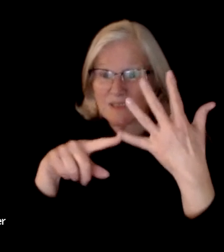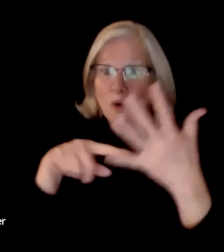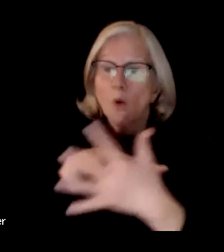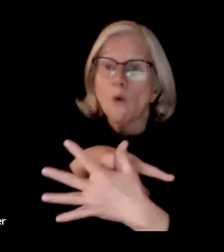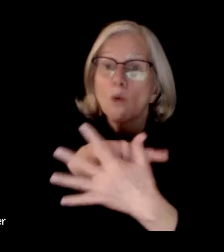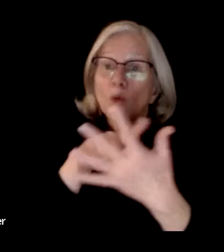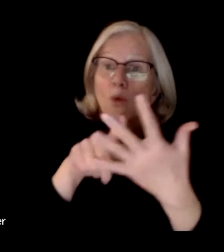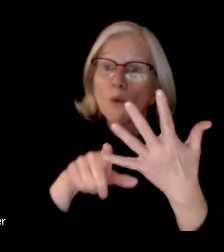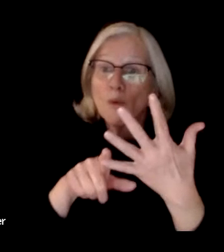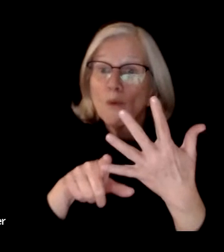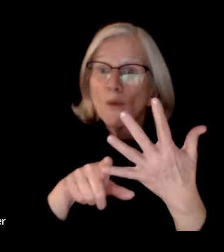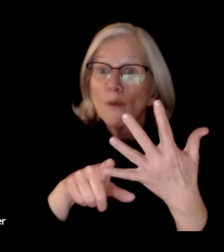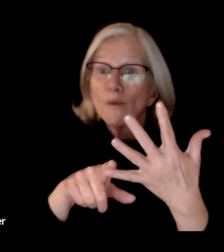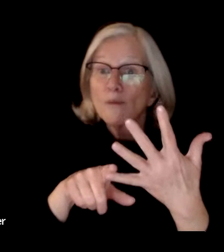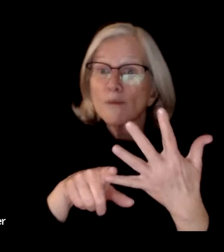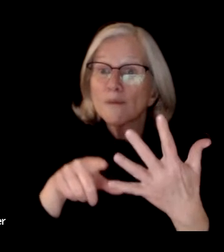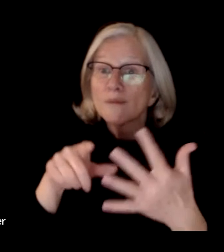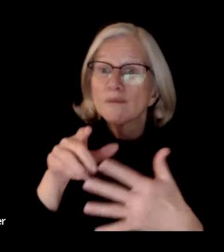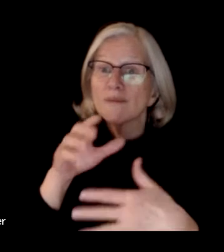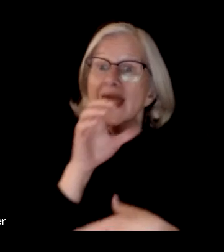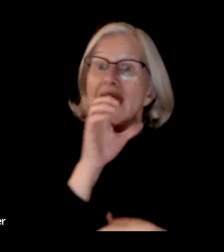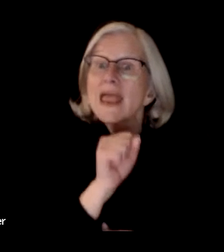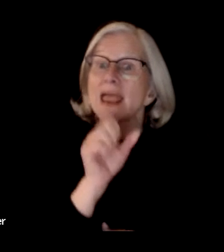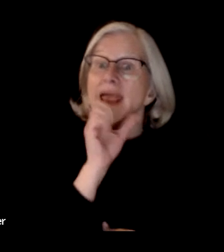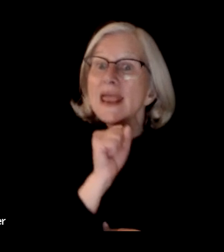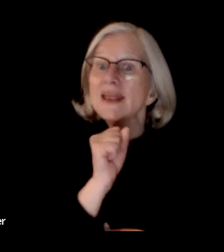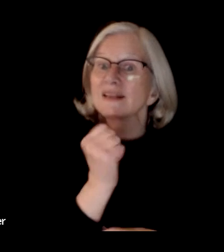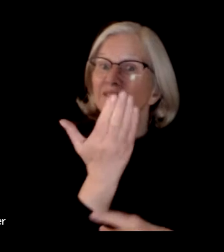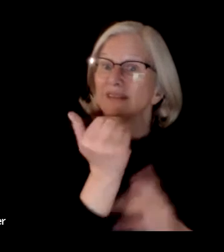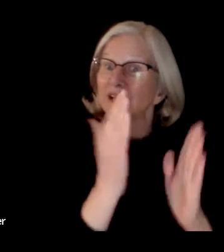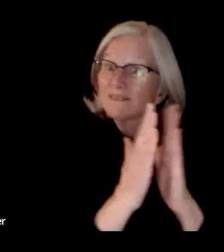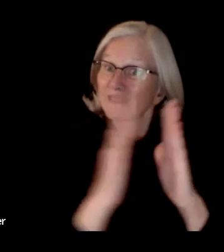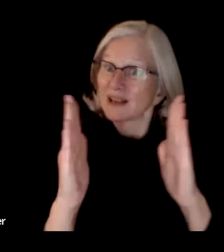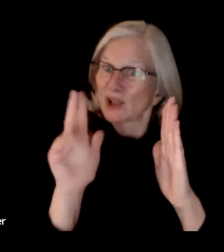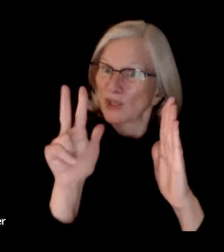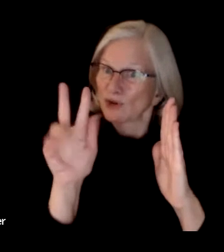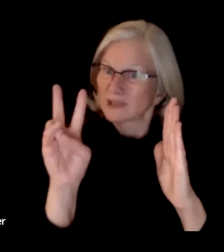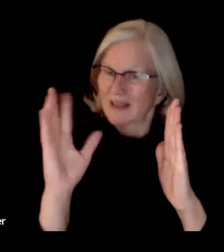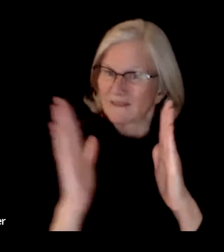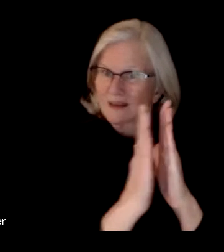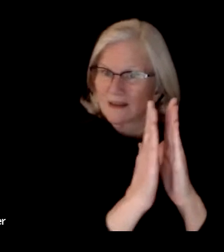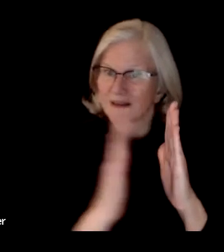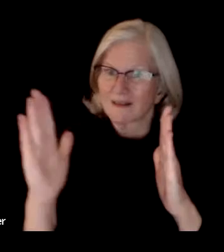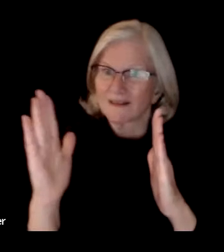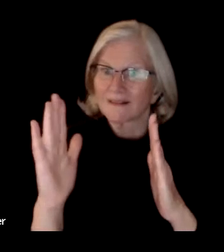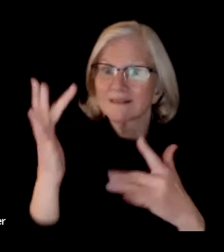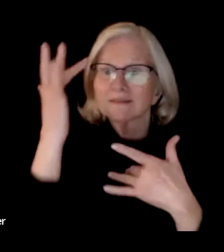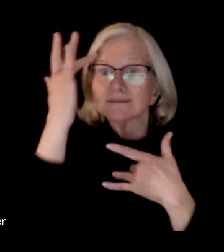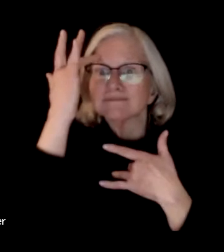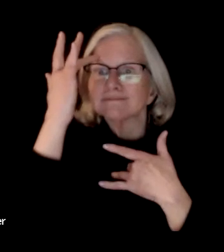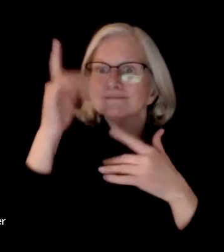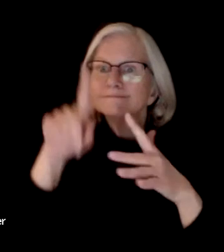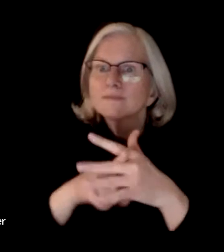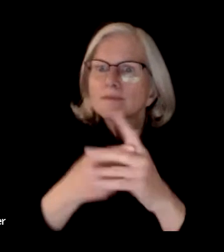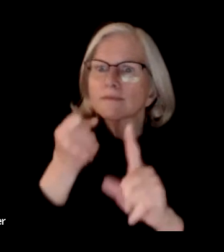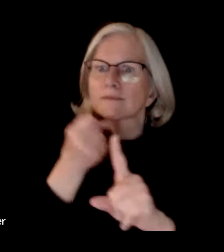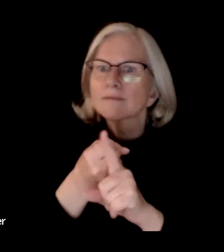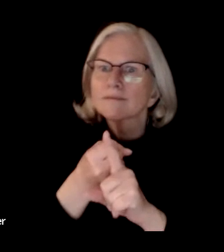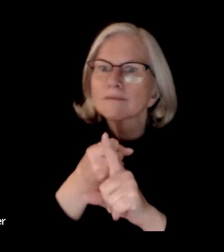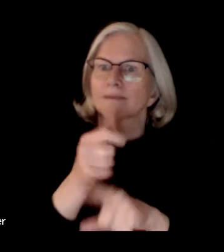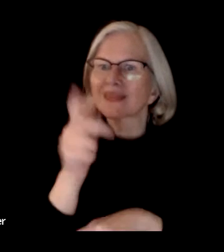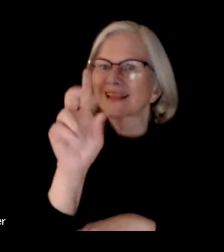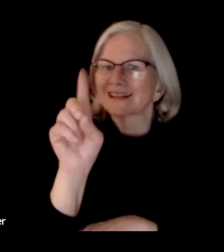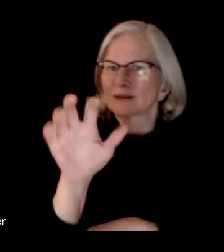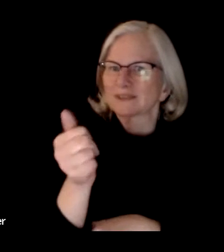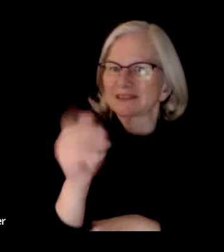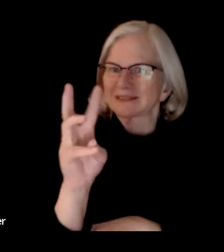ages 15 to 37, and their illness onsets range from December 16th to December 31st.